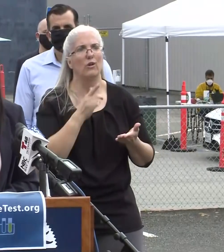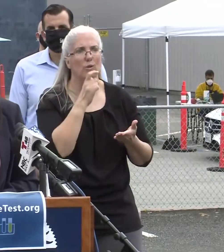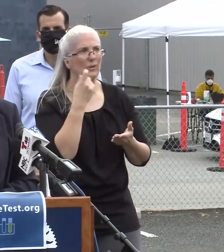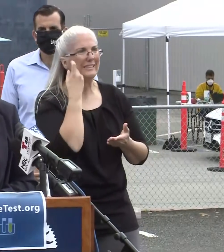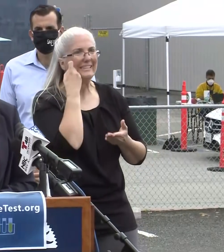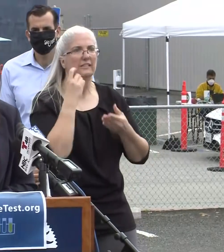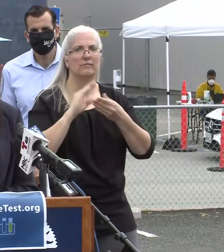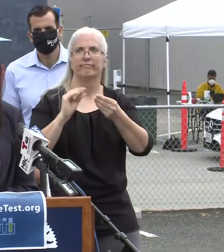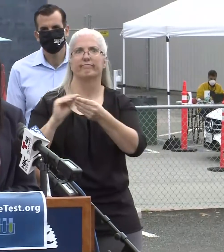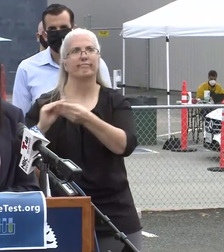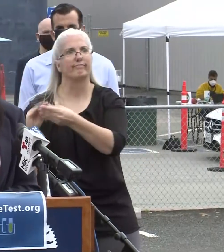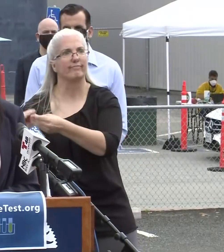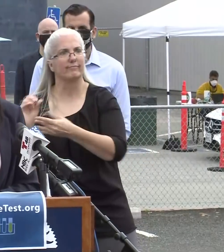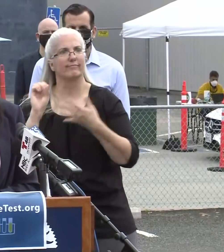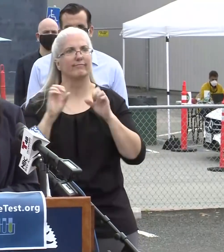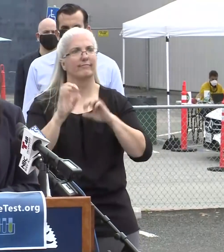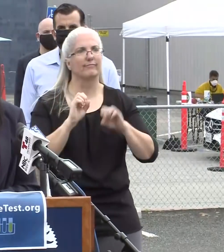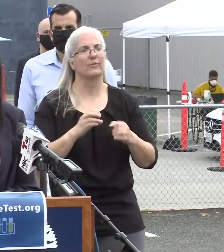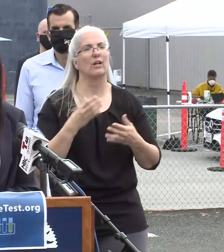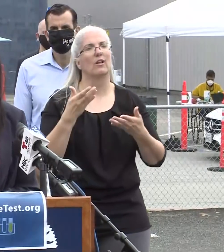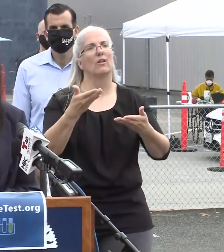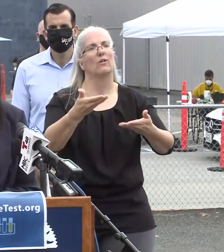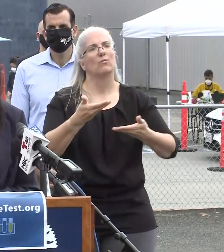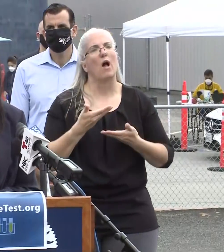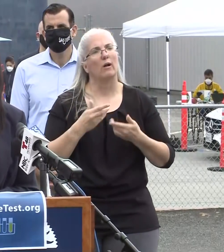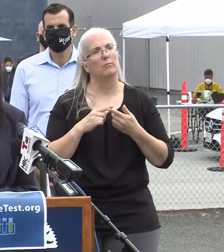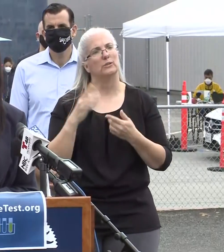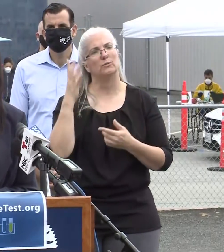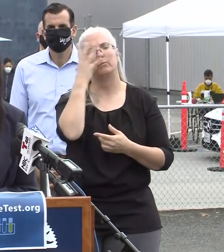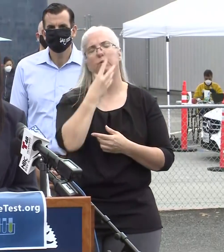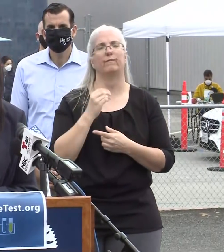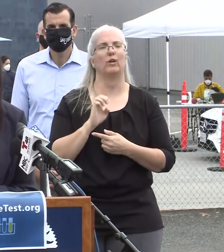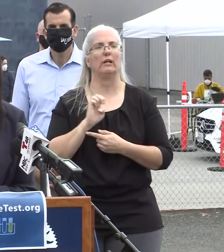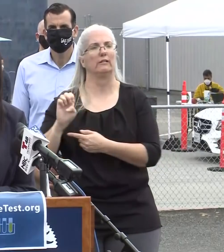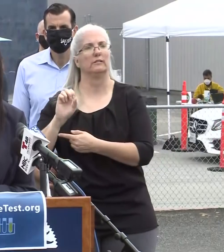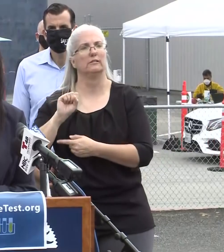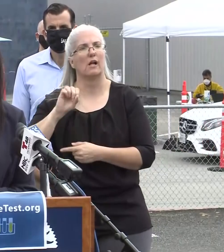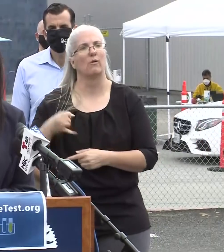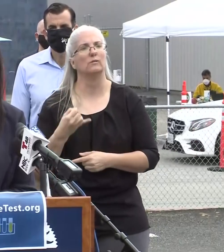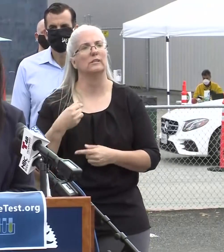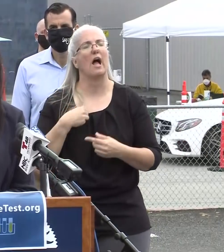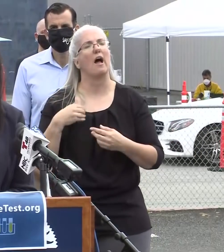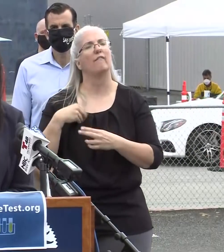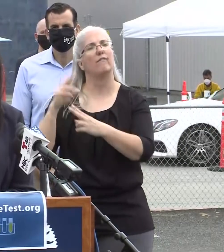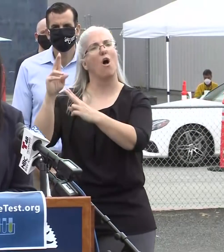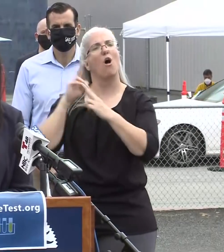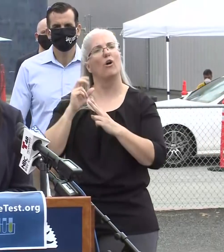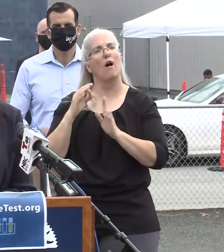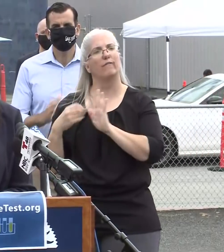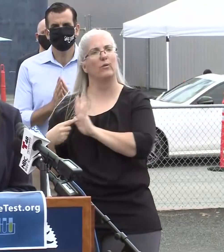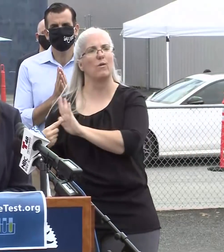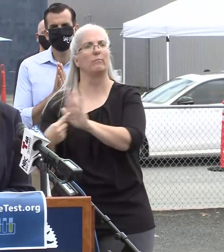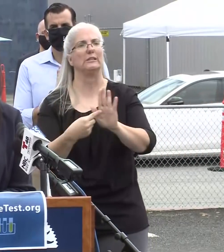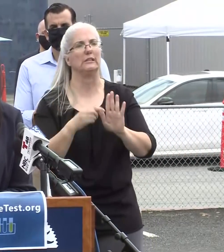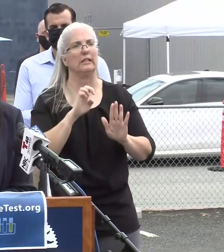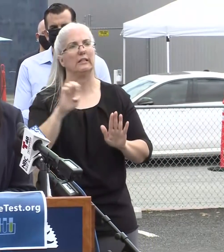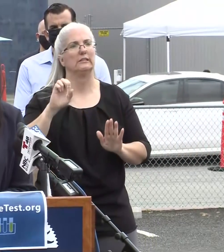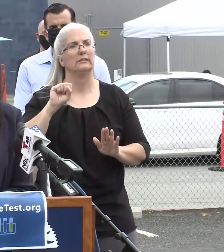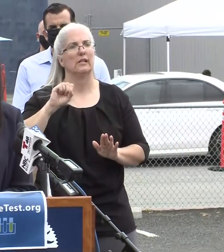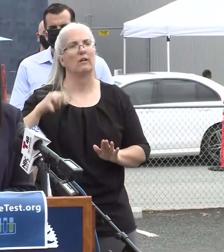And welcome to the beautiful east side of San Jose. I've had the privilege of representing East San Jose District